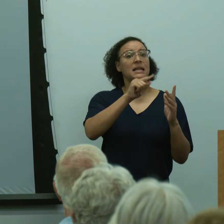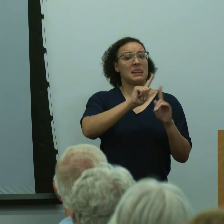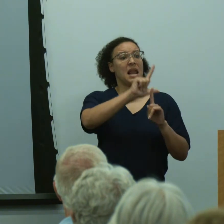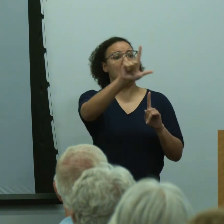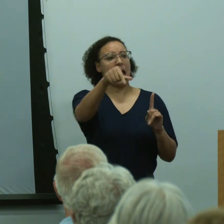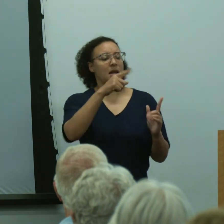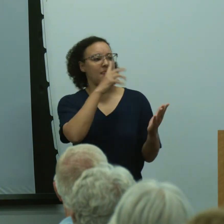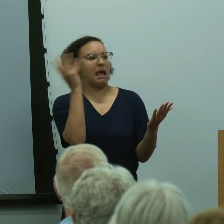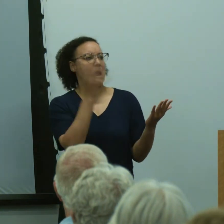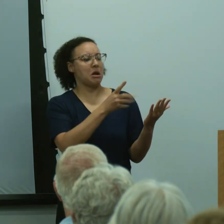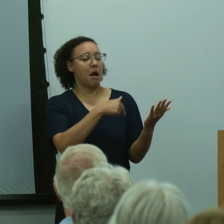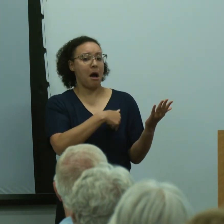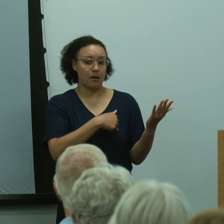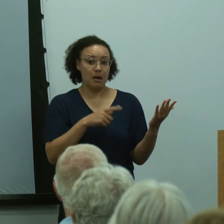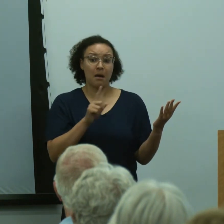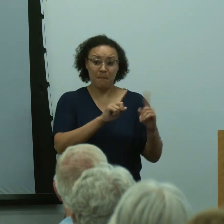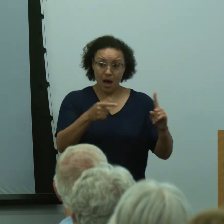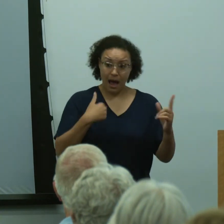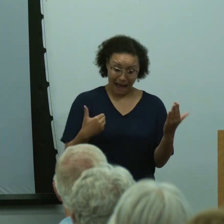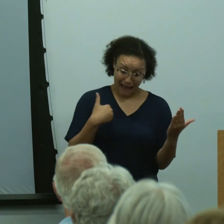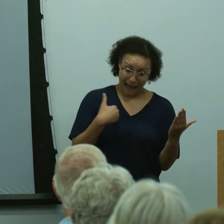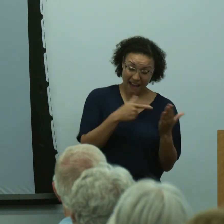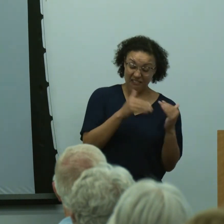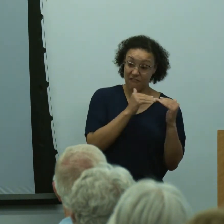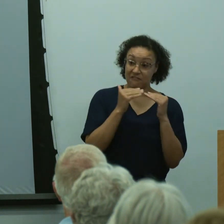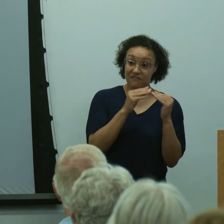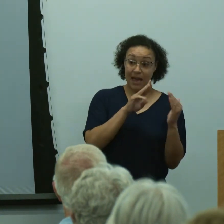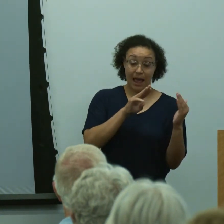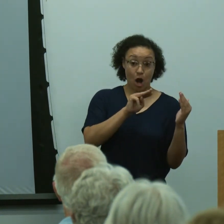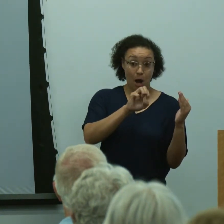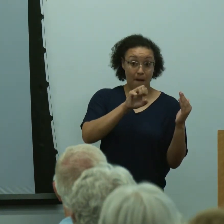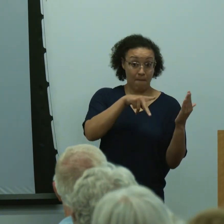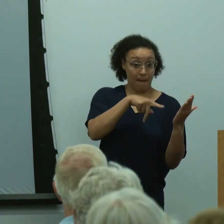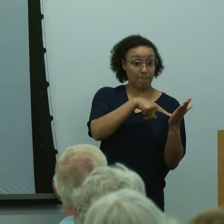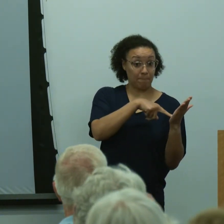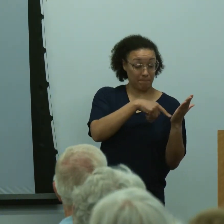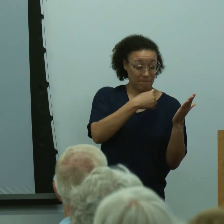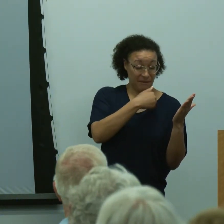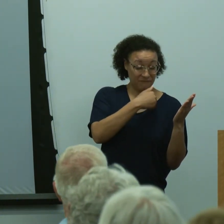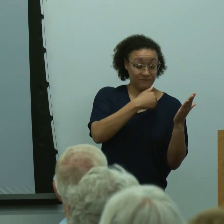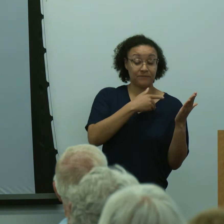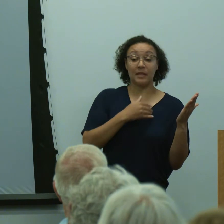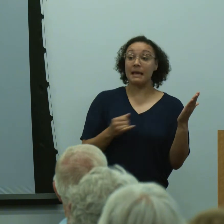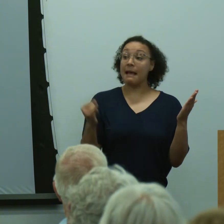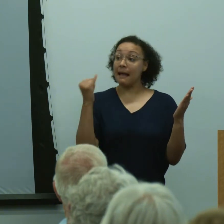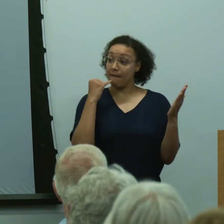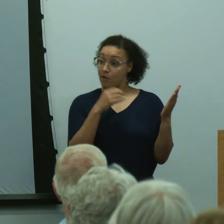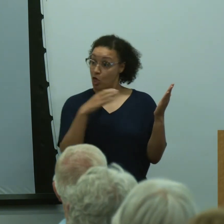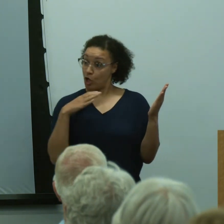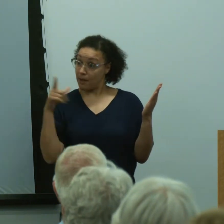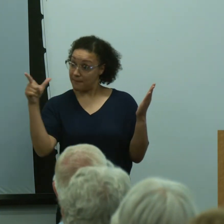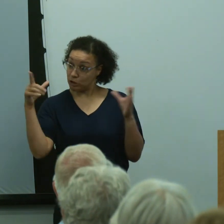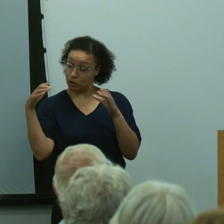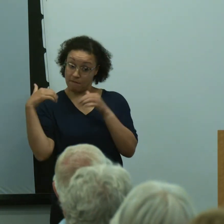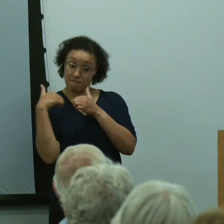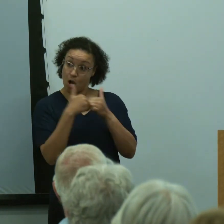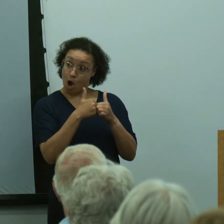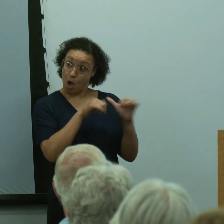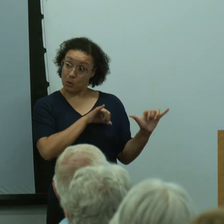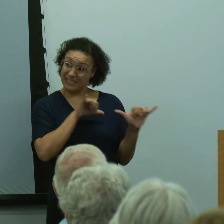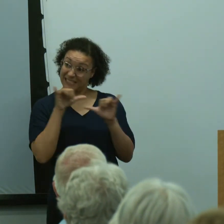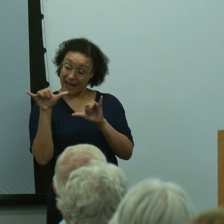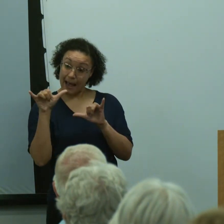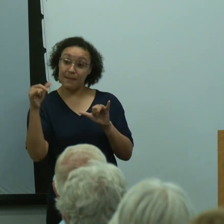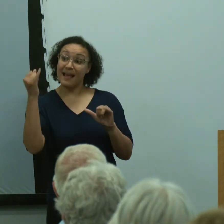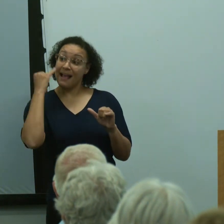a fair map, and that was to show if the commission would have done what we did and